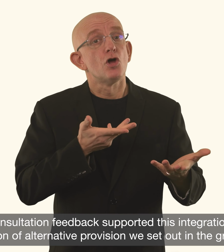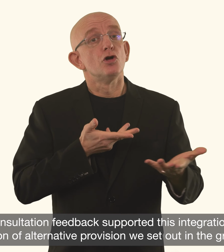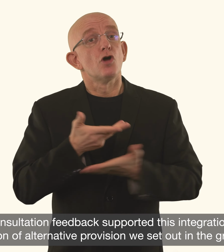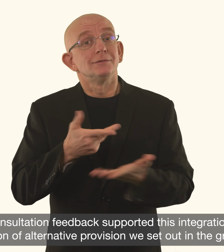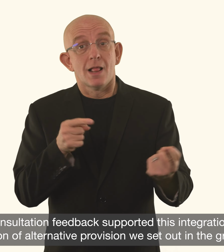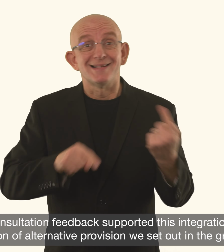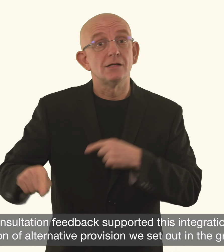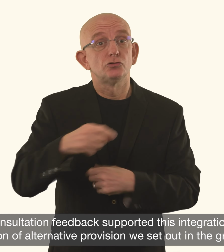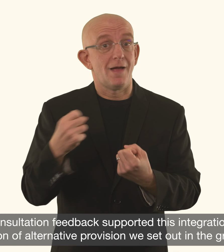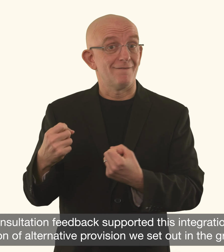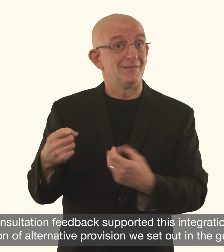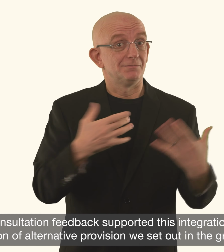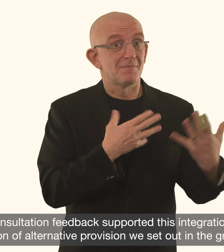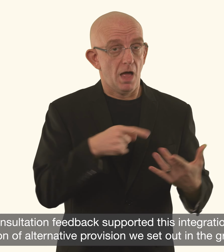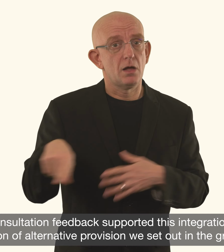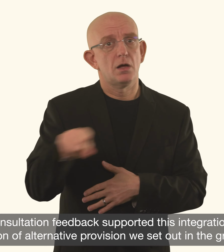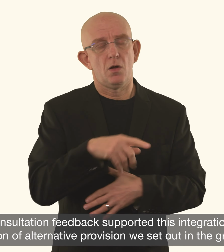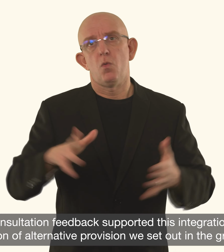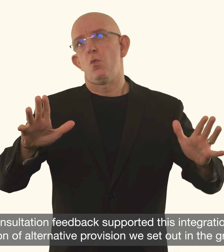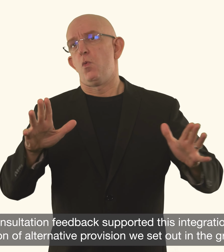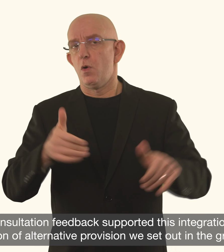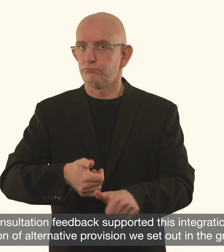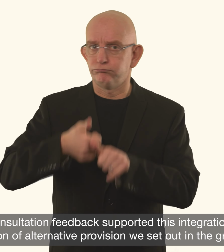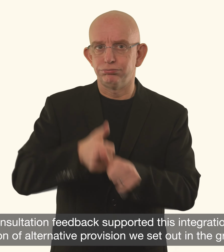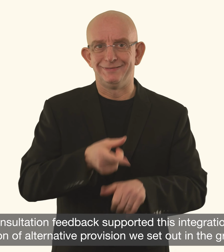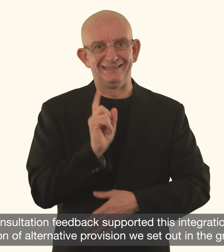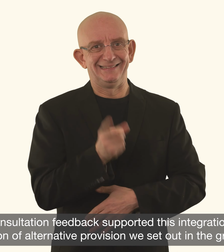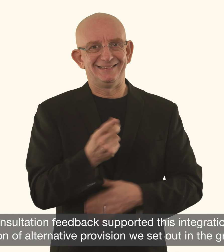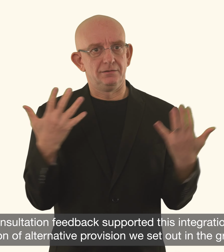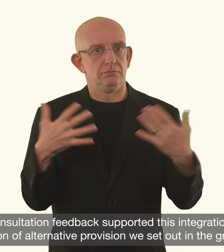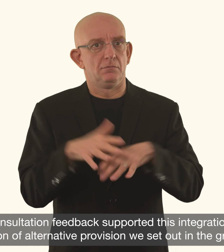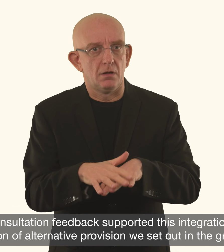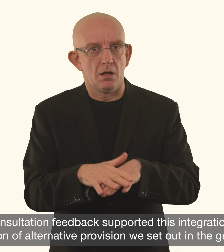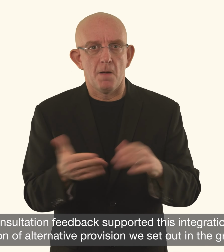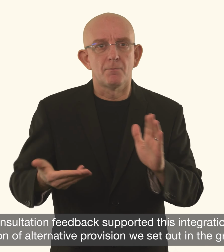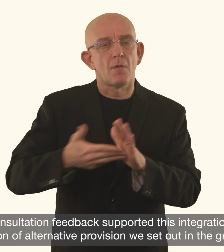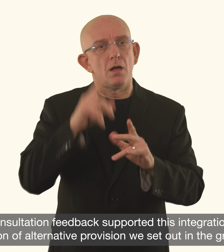Consultation feedback supported this integration and the vision of alternative provision we set out in the Green Paper.